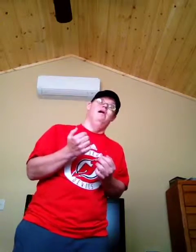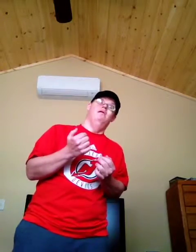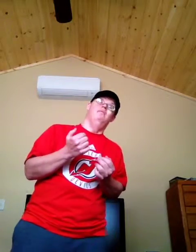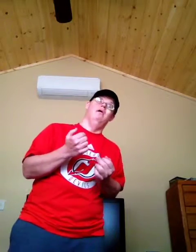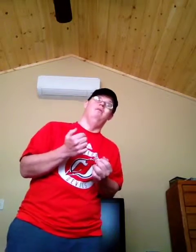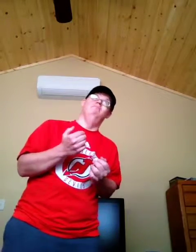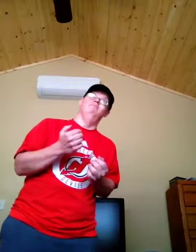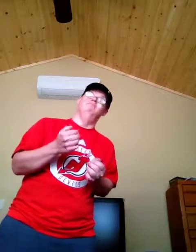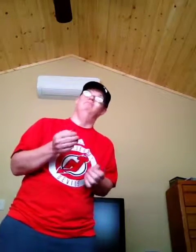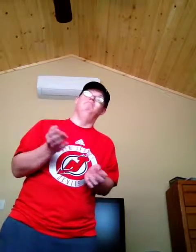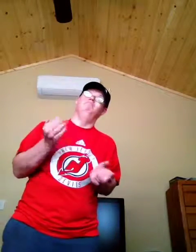But